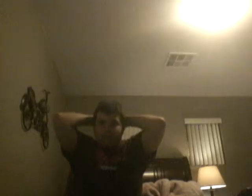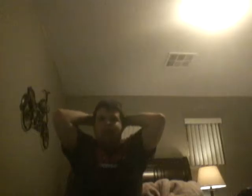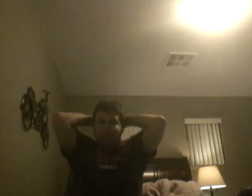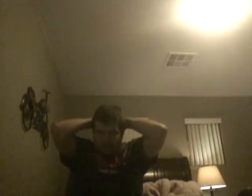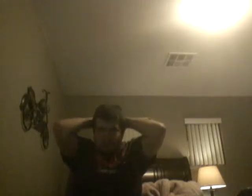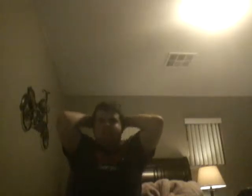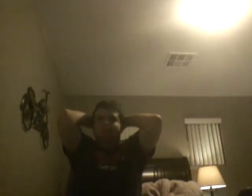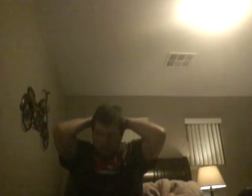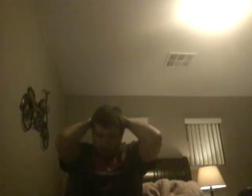it's kind of thing.